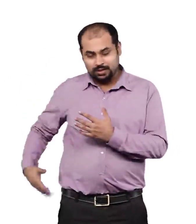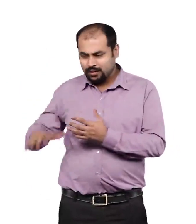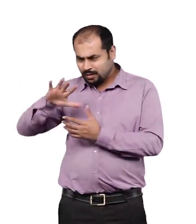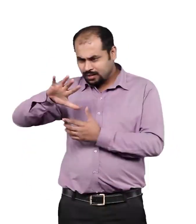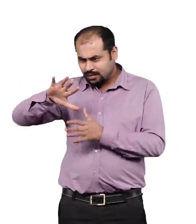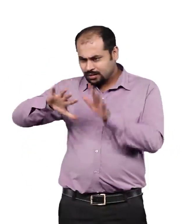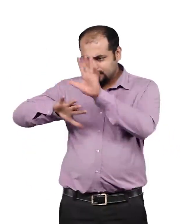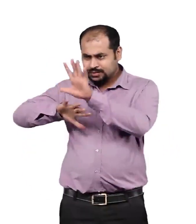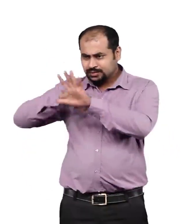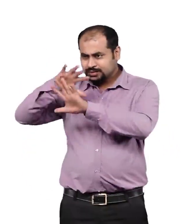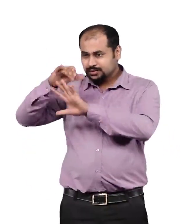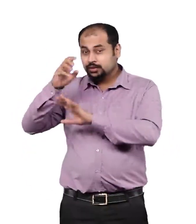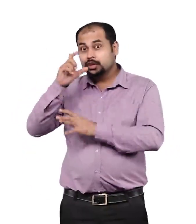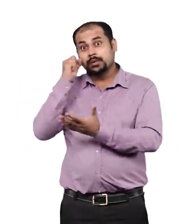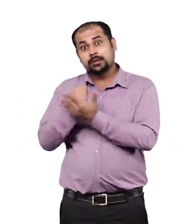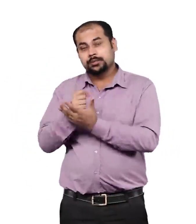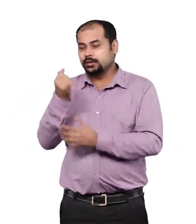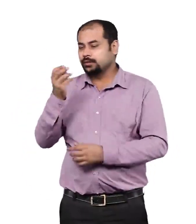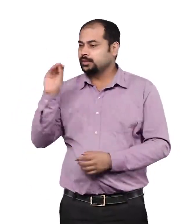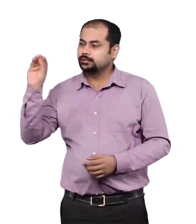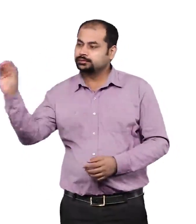result, dash, hands, pans.